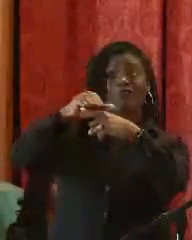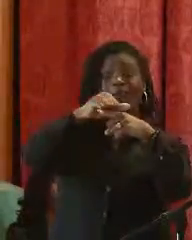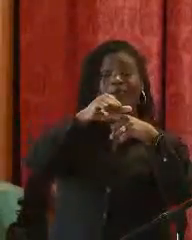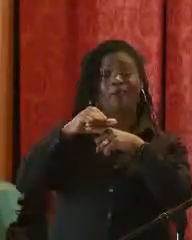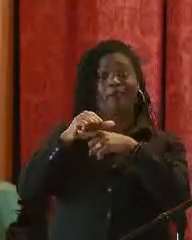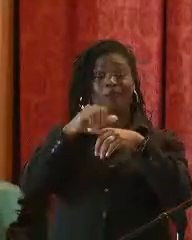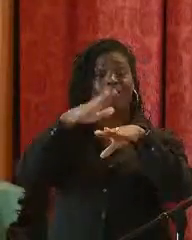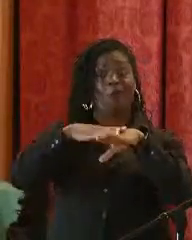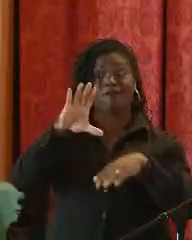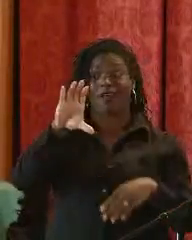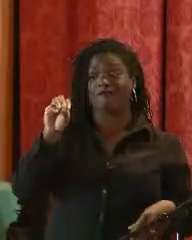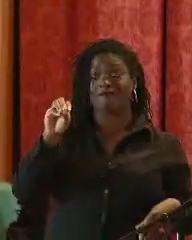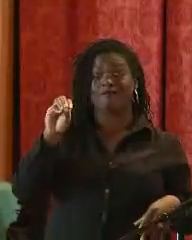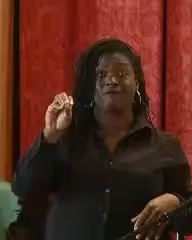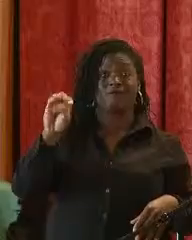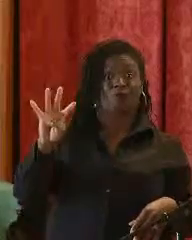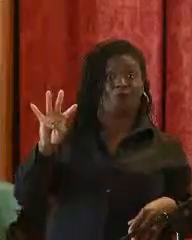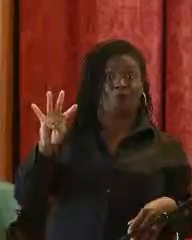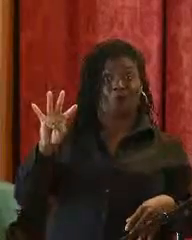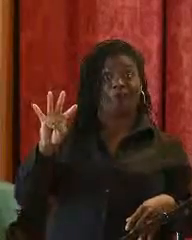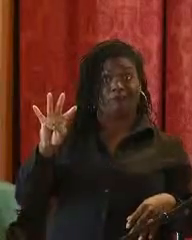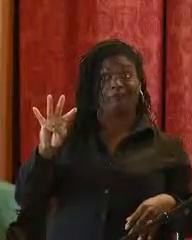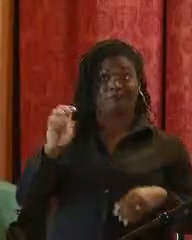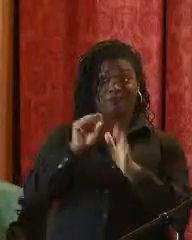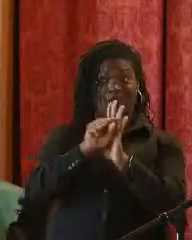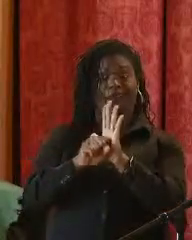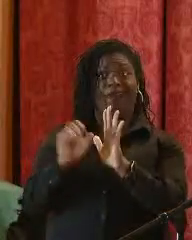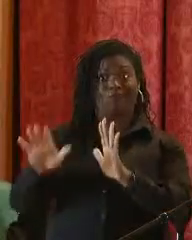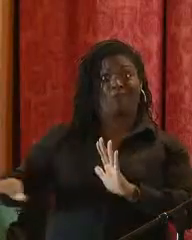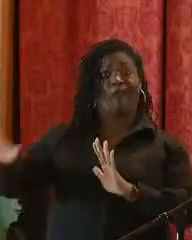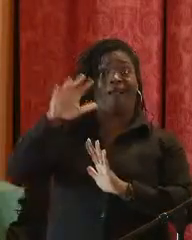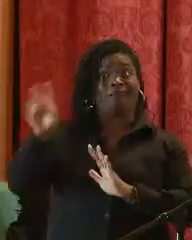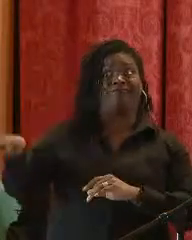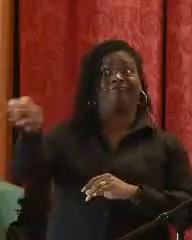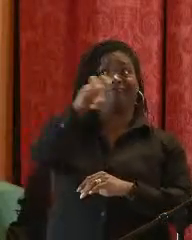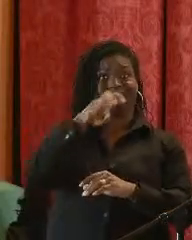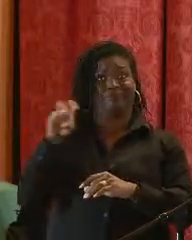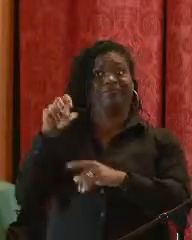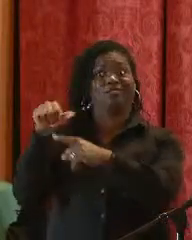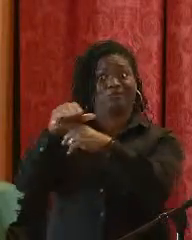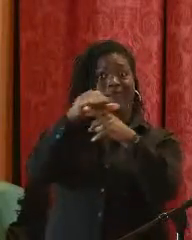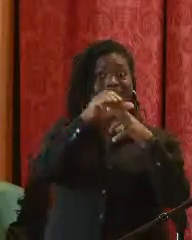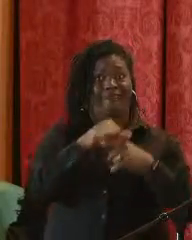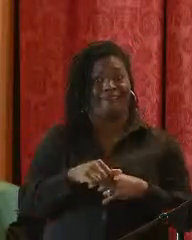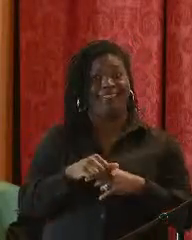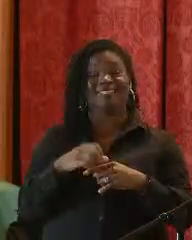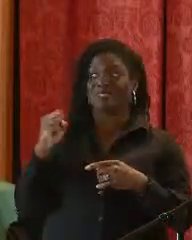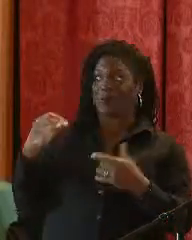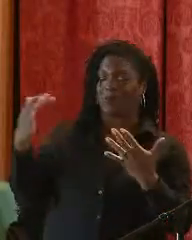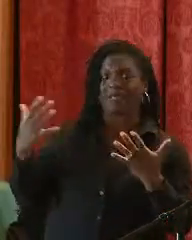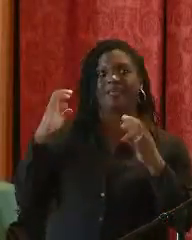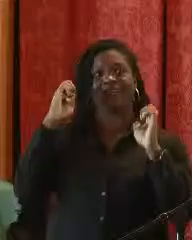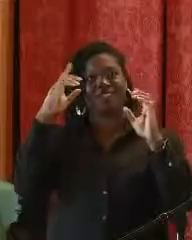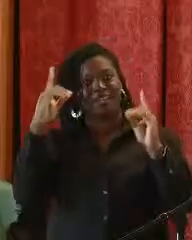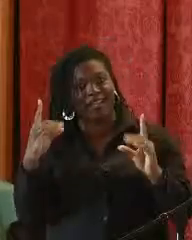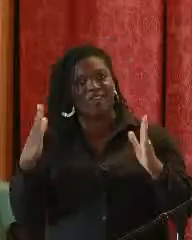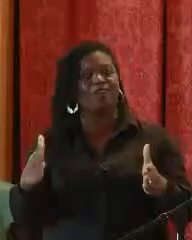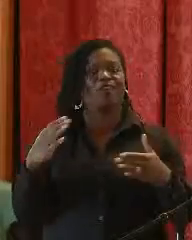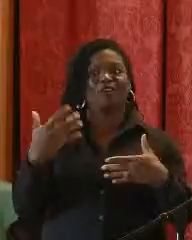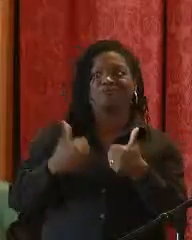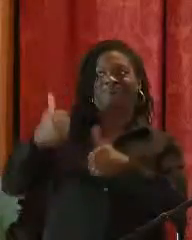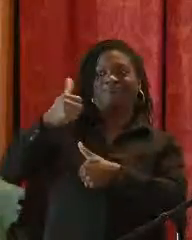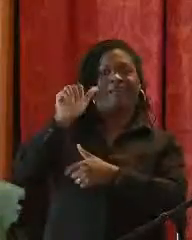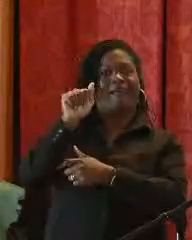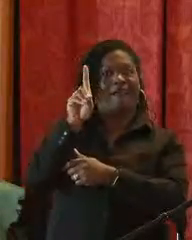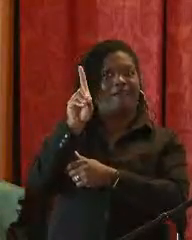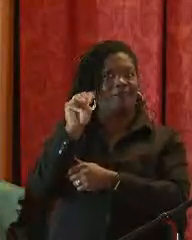state. Throughout the diversity of Charlie's experience as an educator, an administrator, and a parent, one